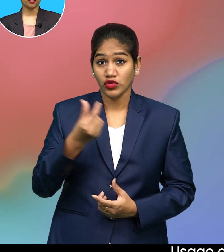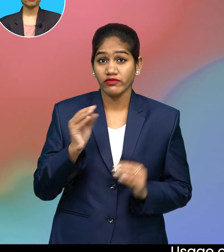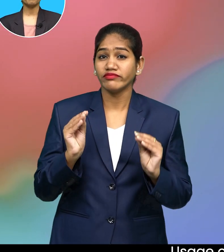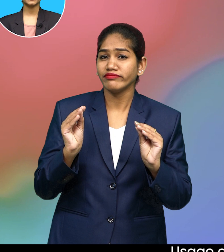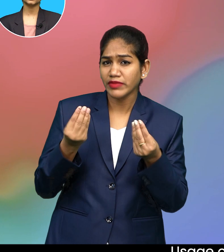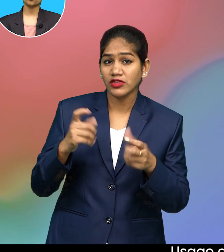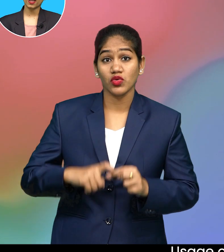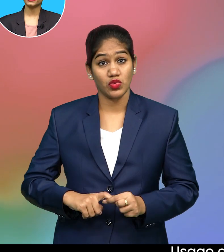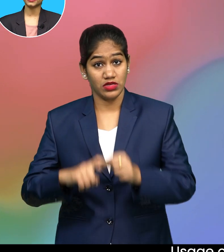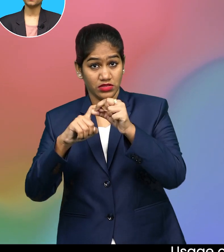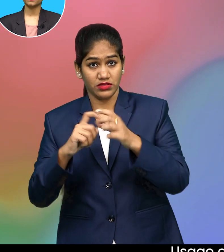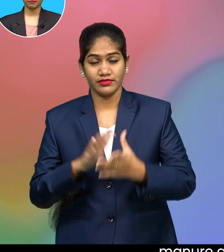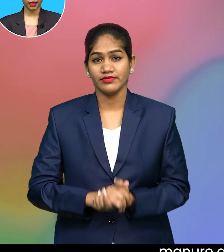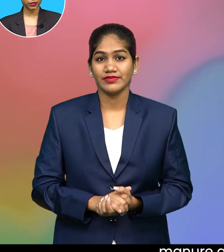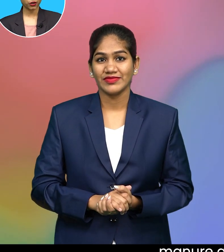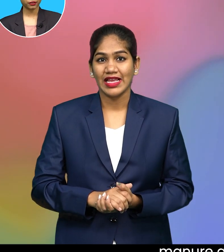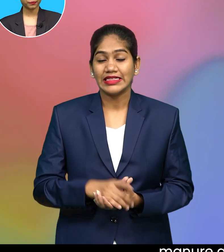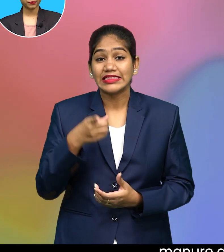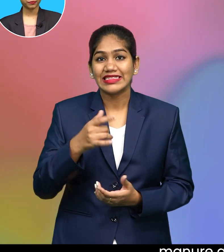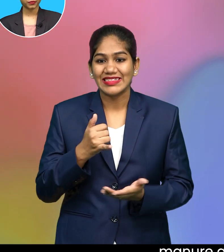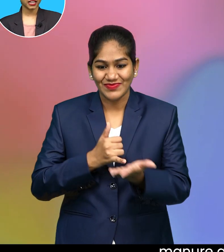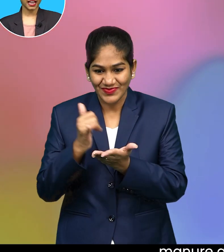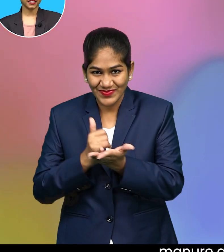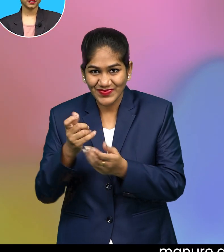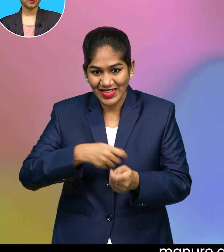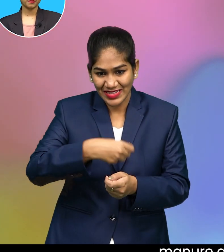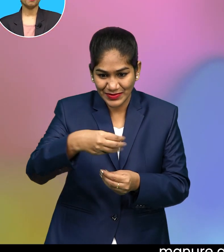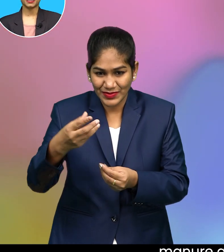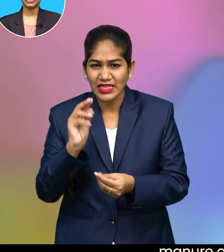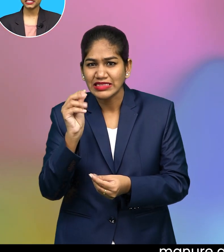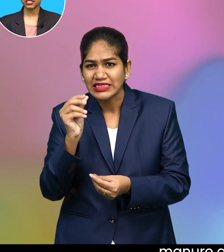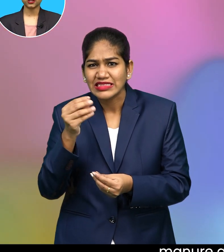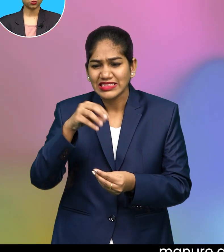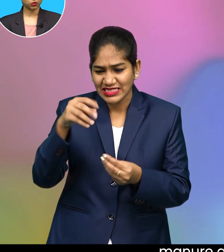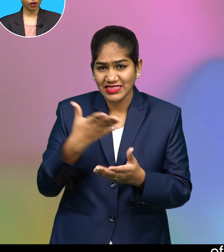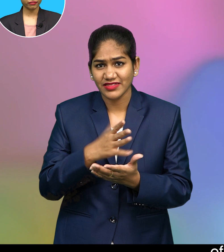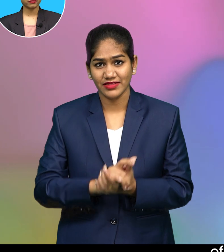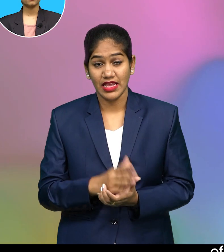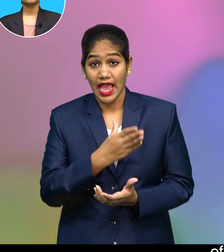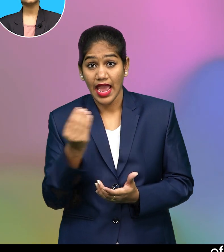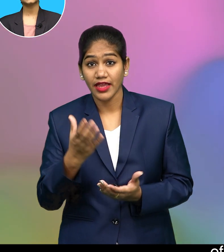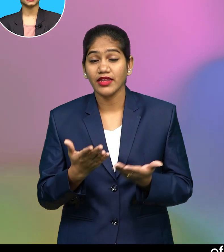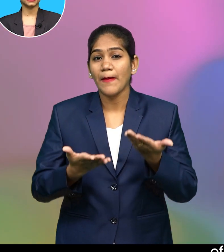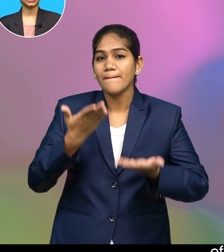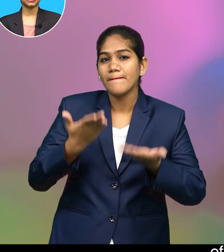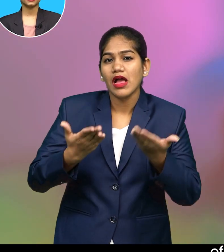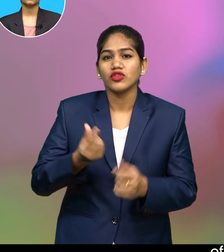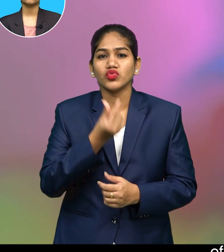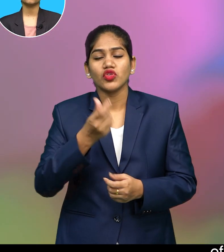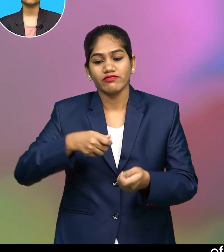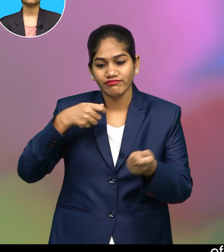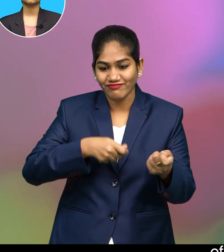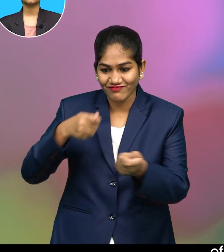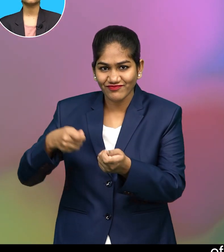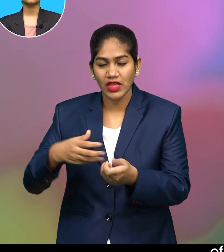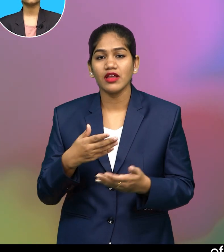usage of better quality manure and balanced use of fertilizers.